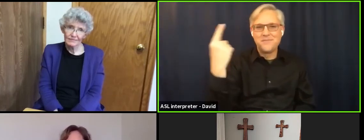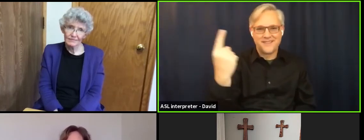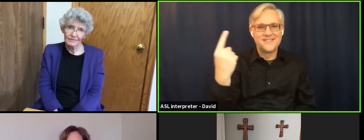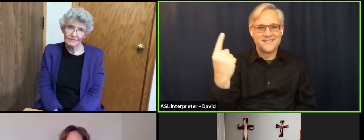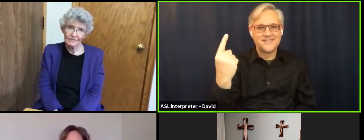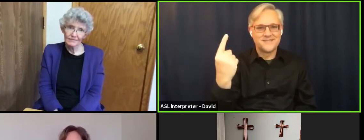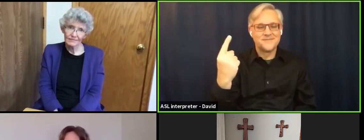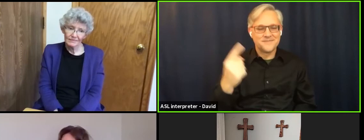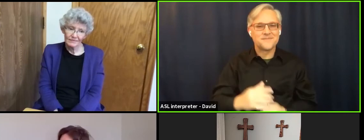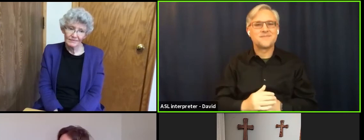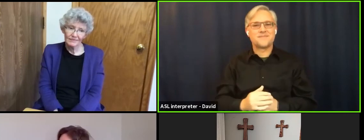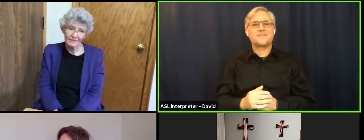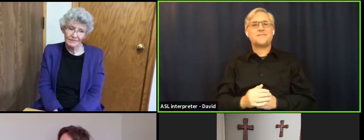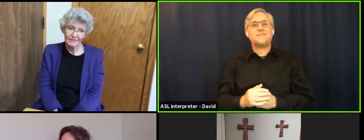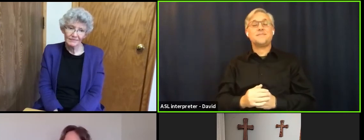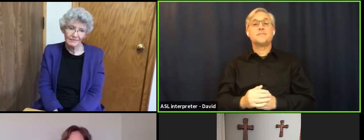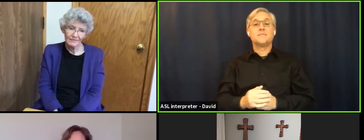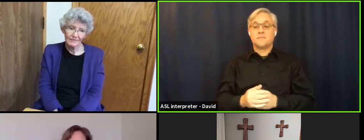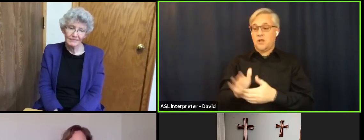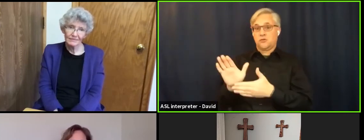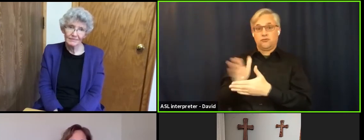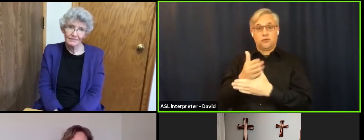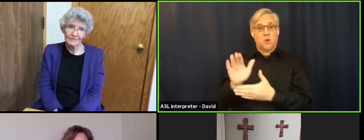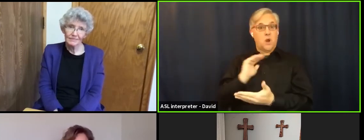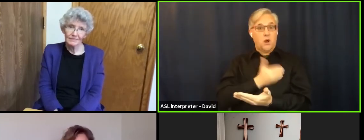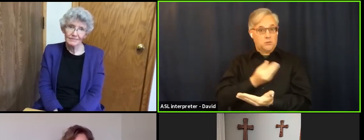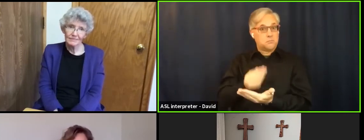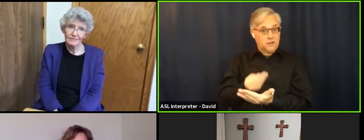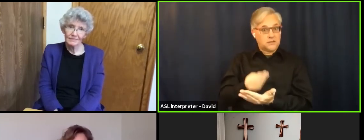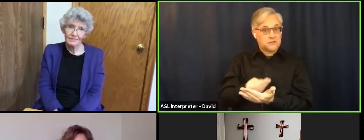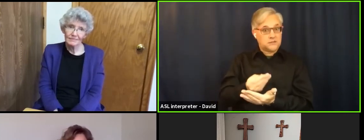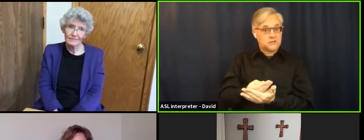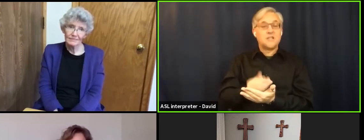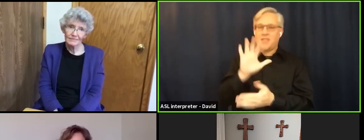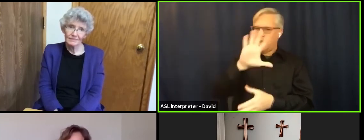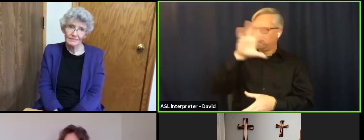And sharing our money is a part of our worship.